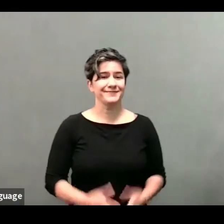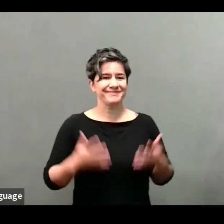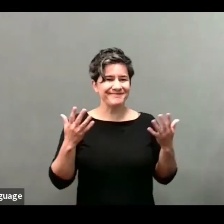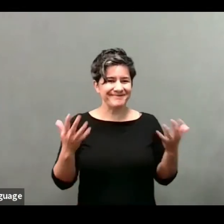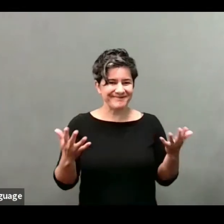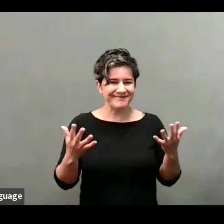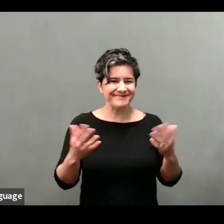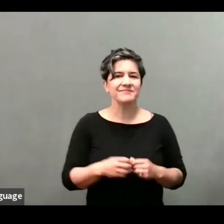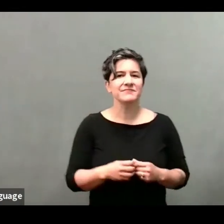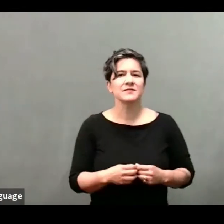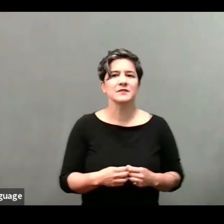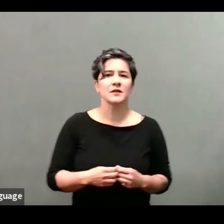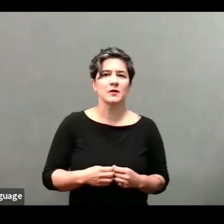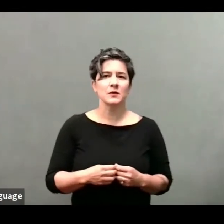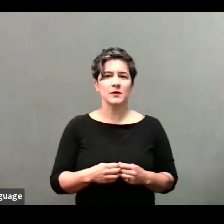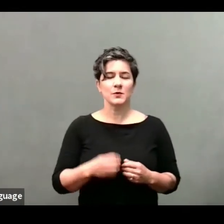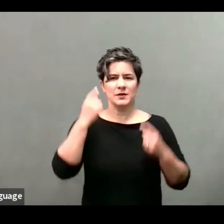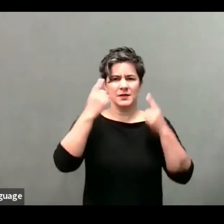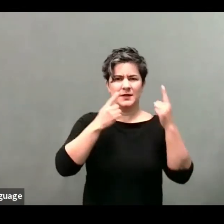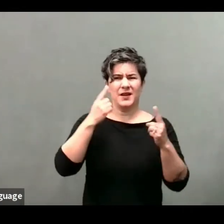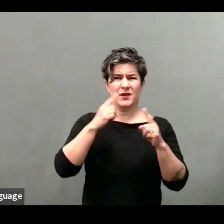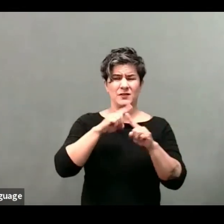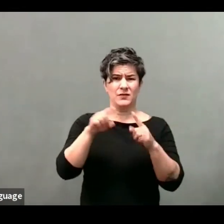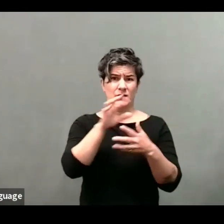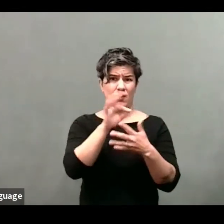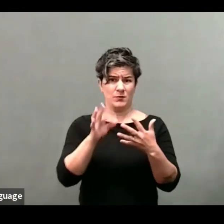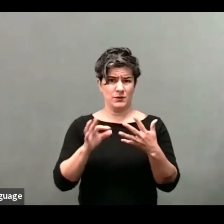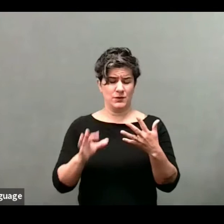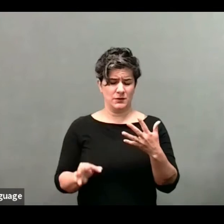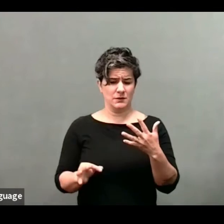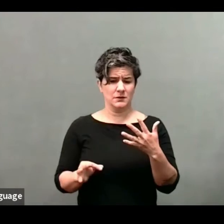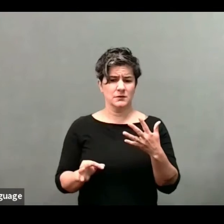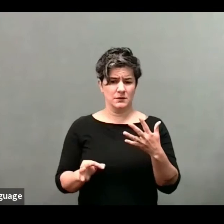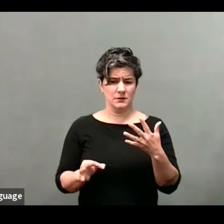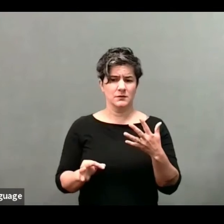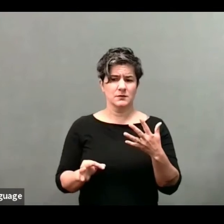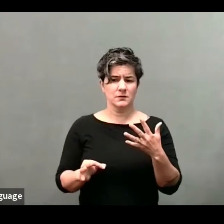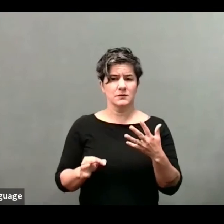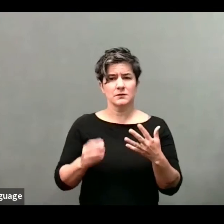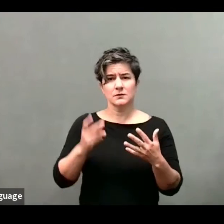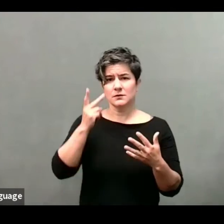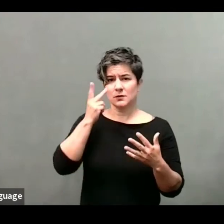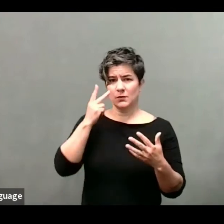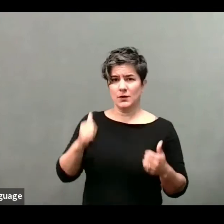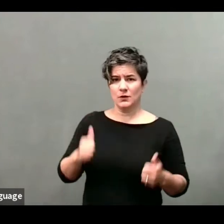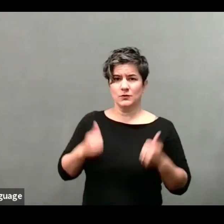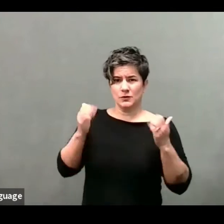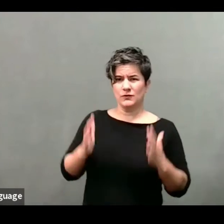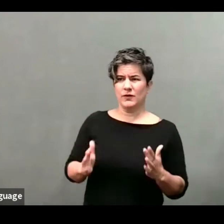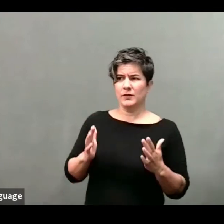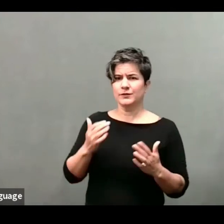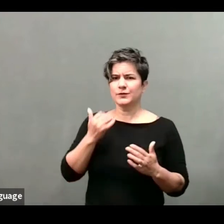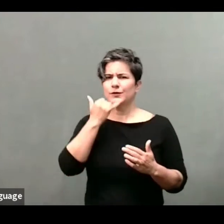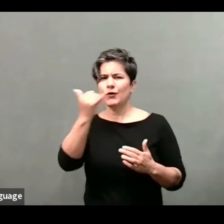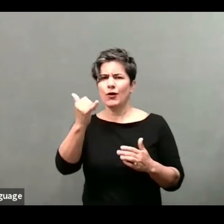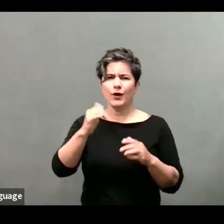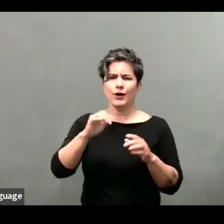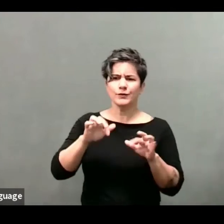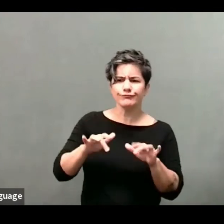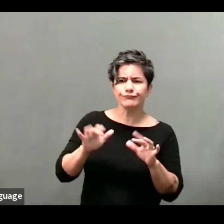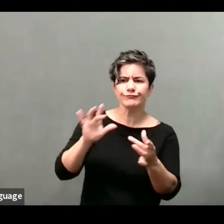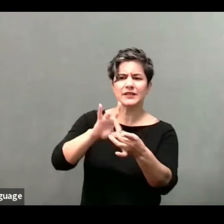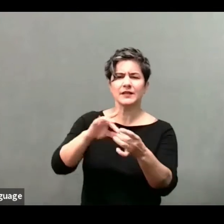So when we think about what are the different options, so thinking about, let's say that a survivor calls one of our crisis lines or